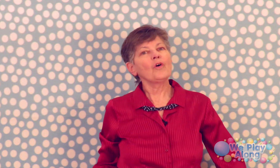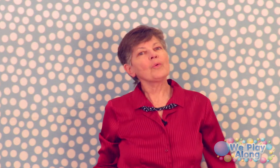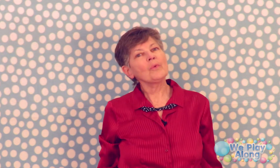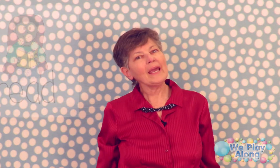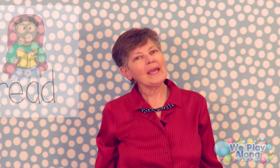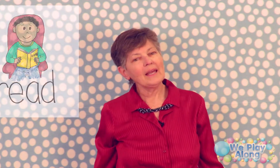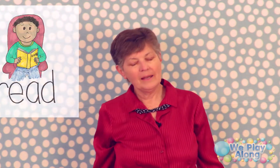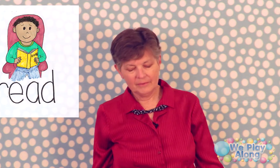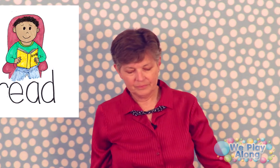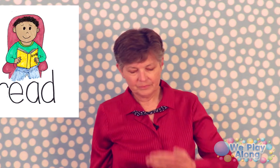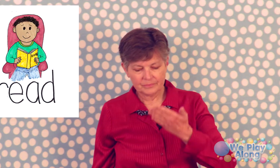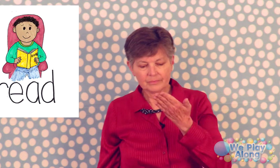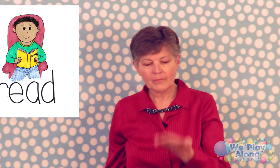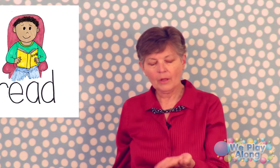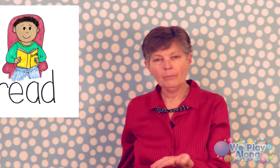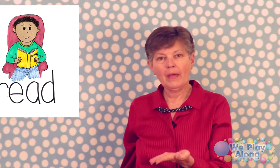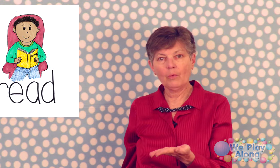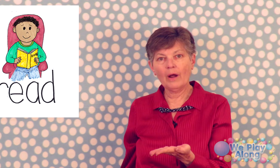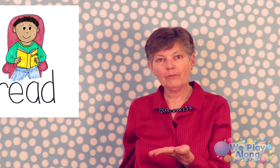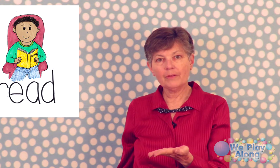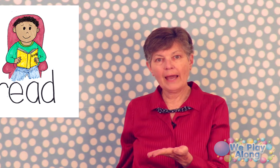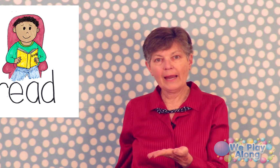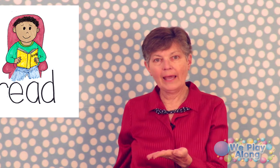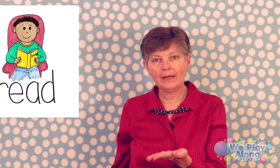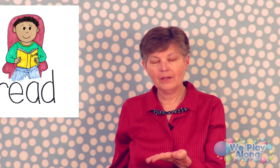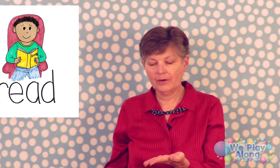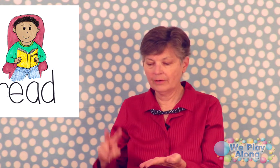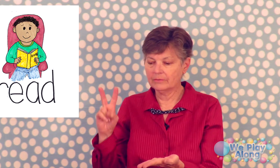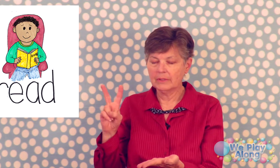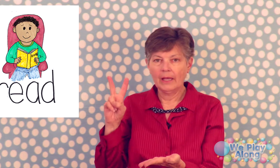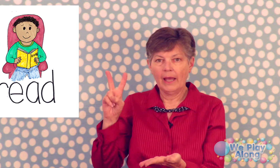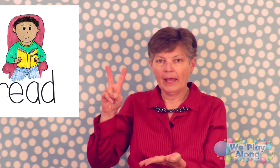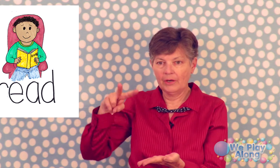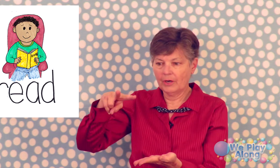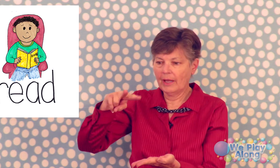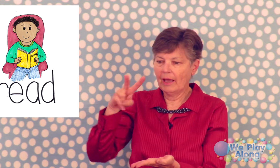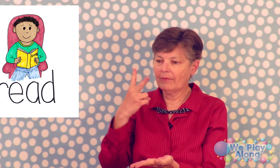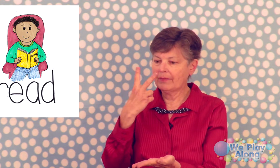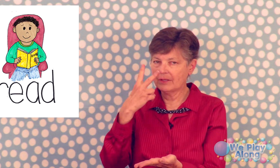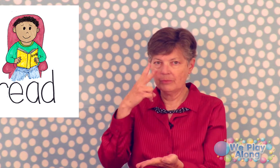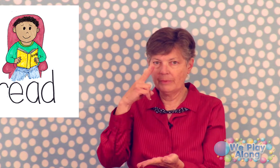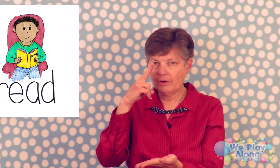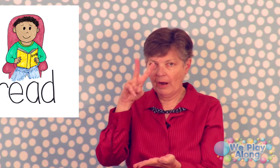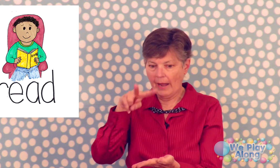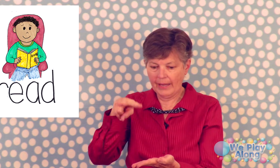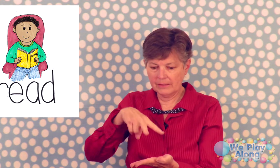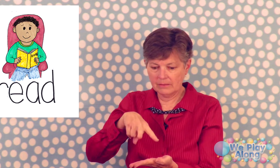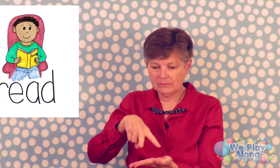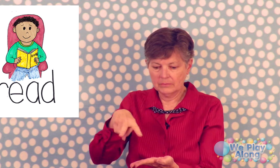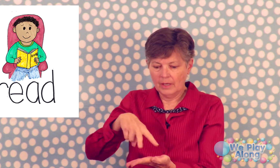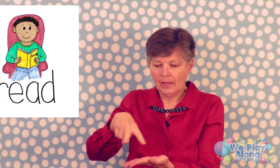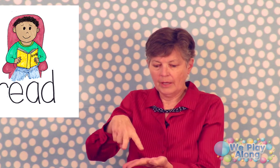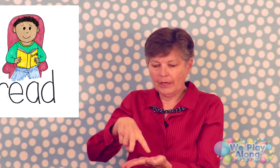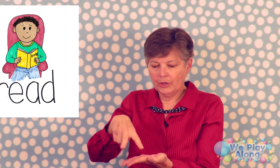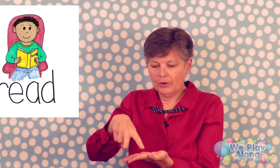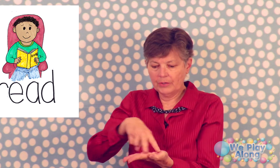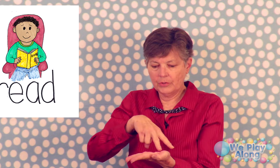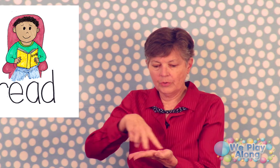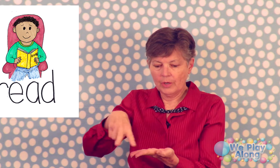For read, make one flat hand here, and you're going to have, like, this would be your eyes, and you're going to